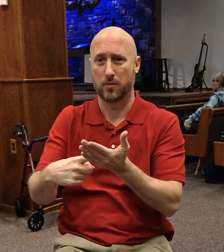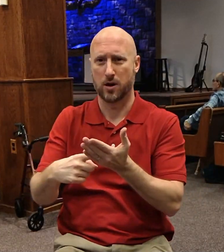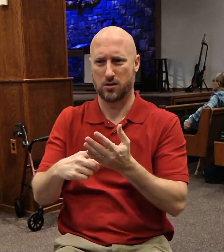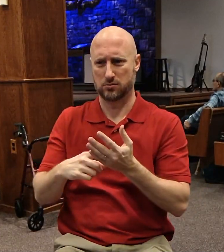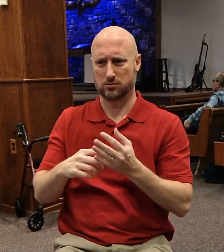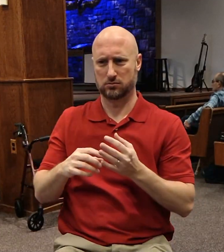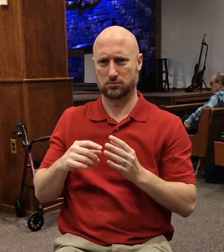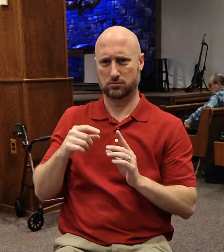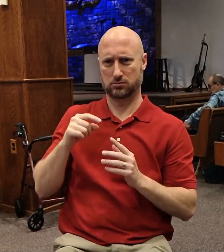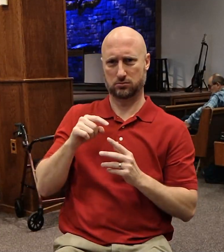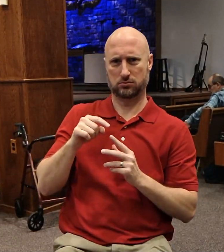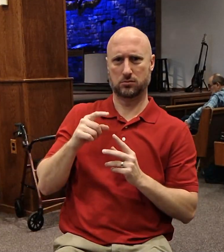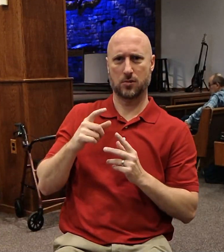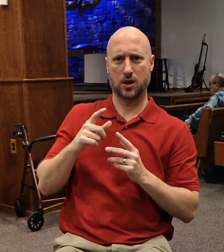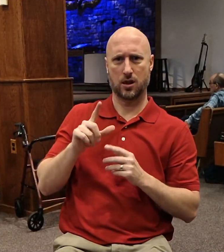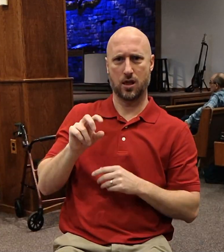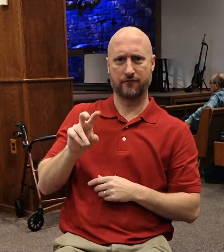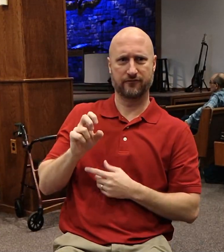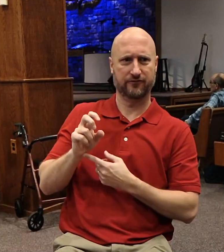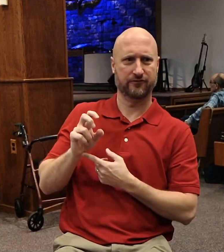you know Calvary Philly